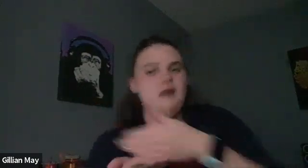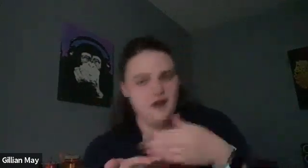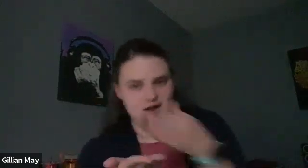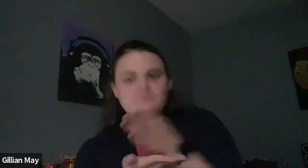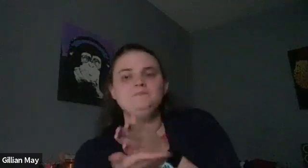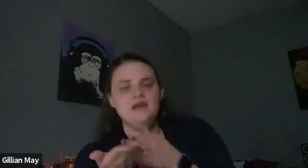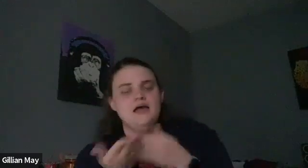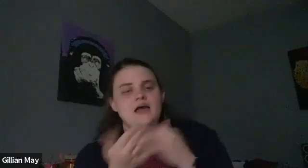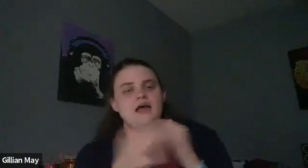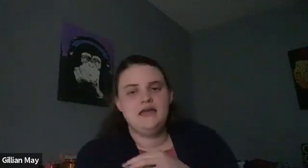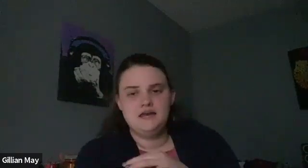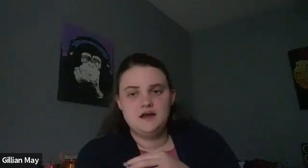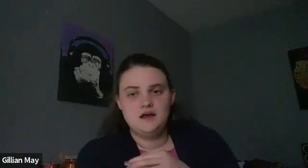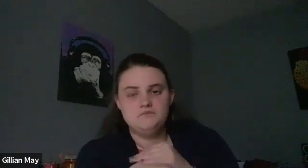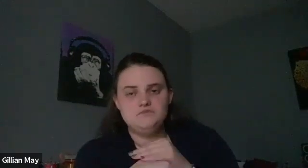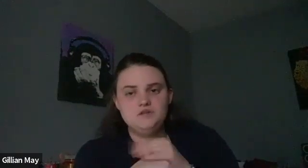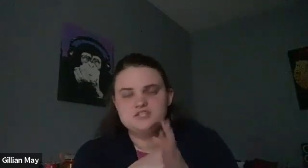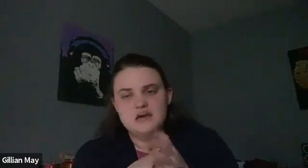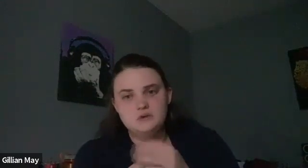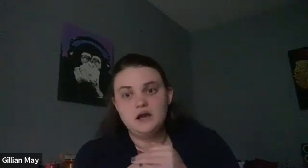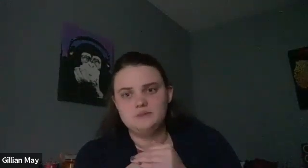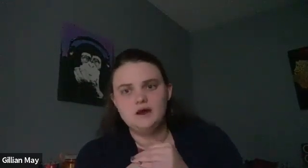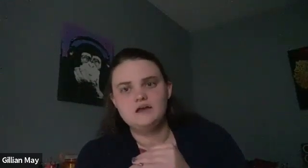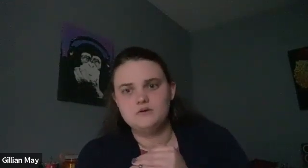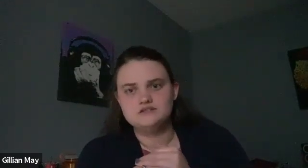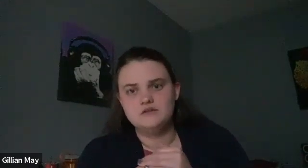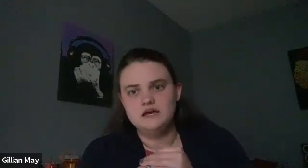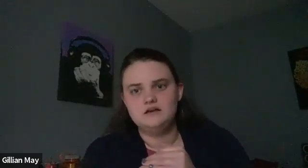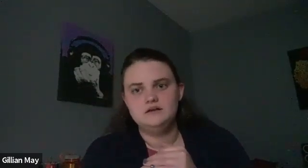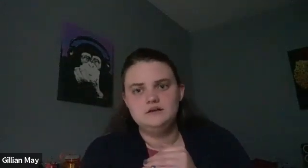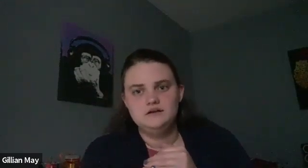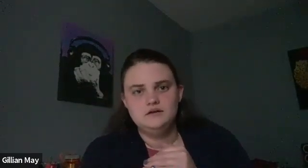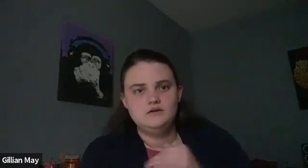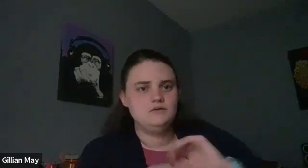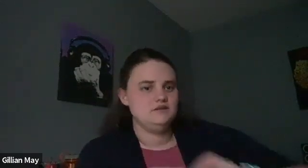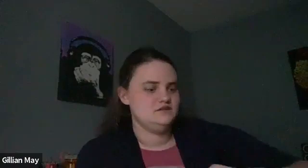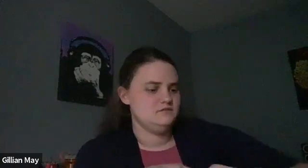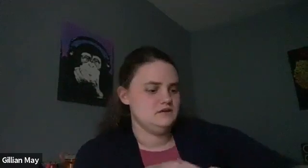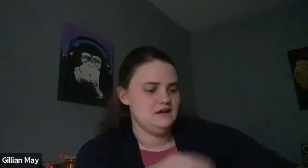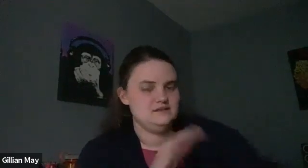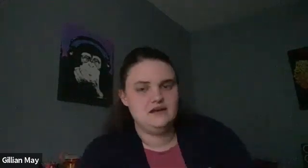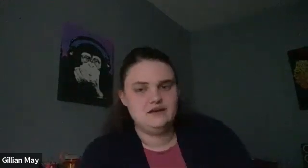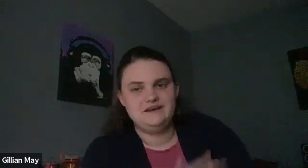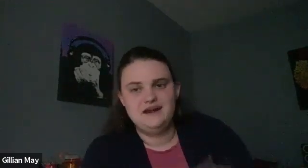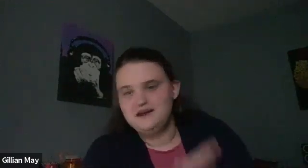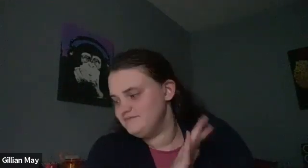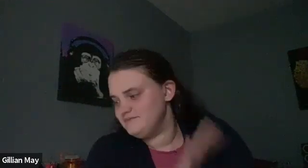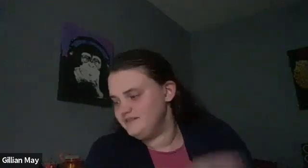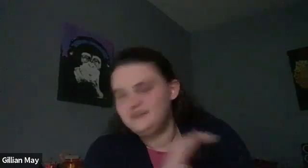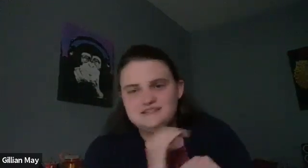pie. And you just add what kind of pie, of course. So like, oh my goodness, we're running out of time. And I think